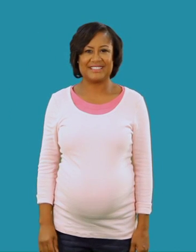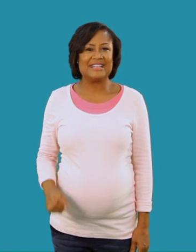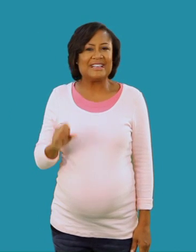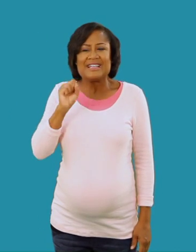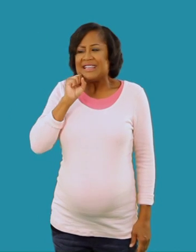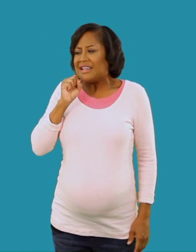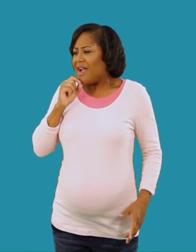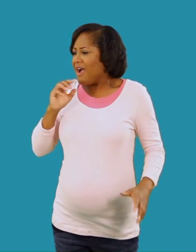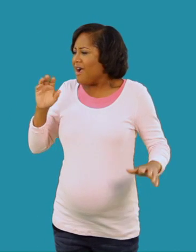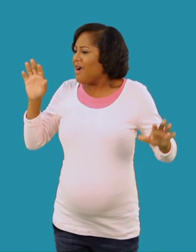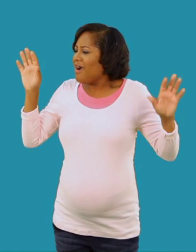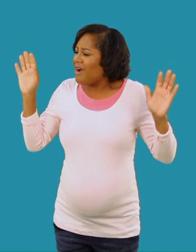Look at those